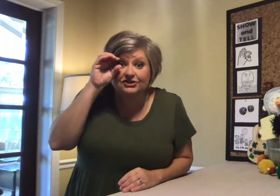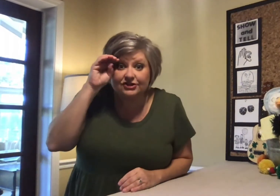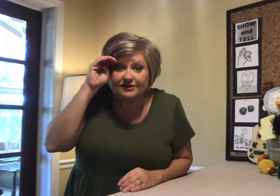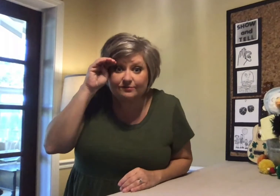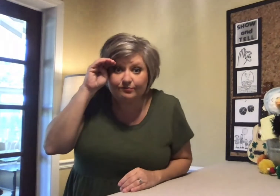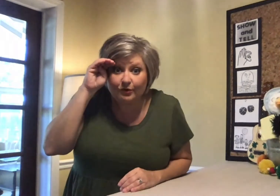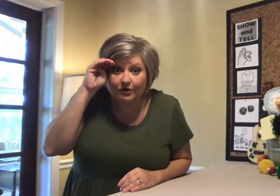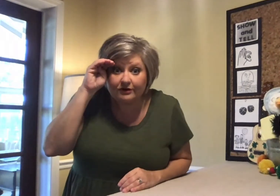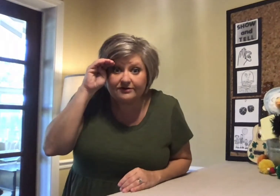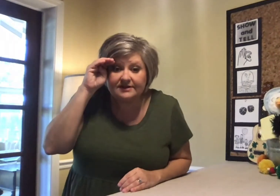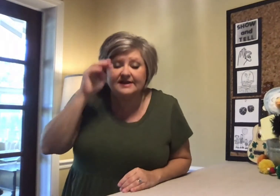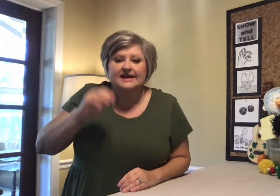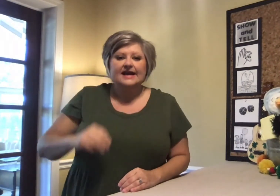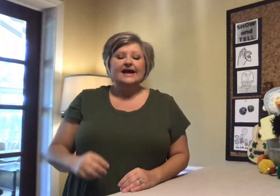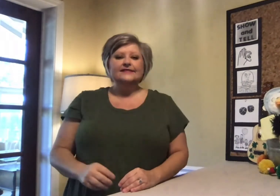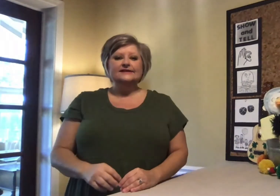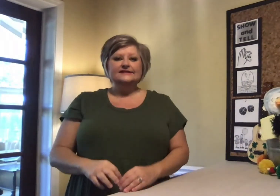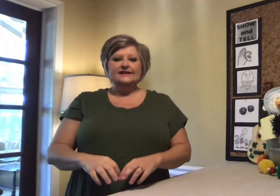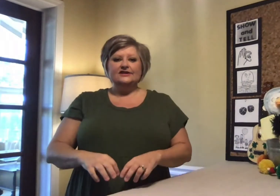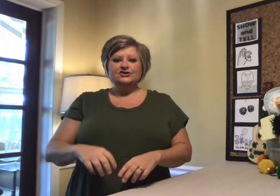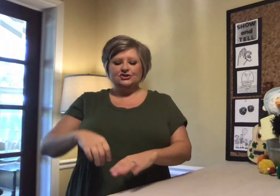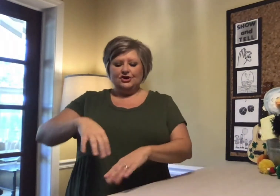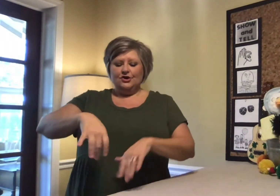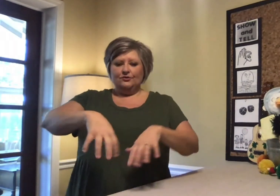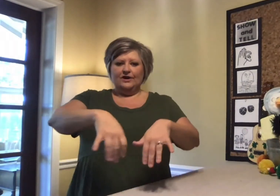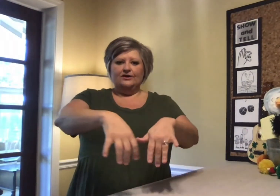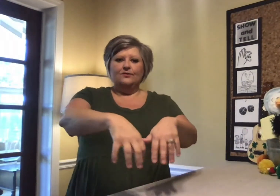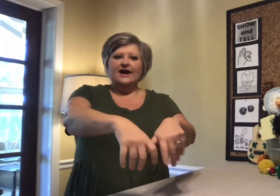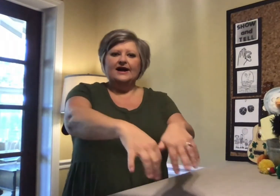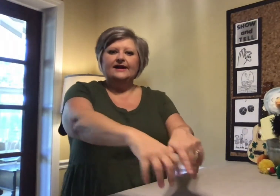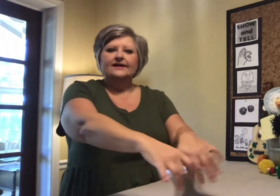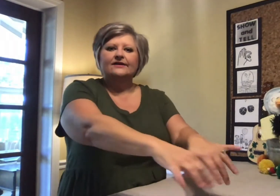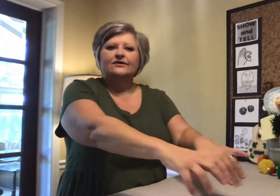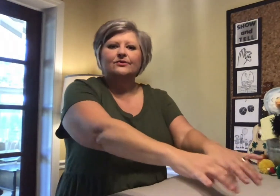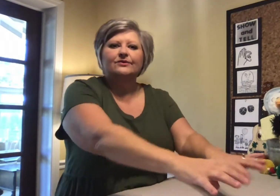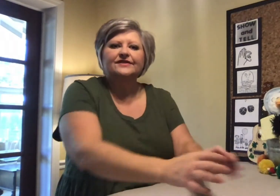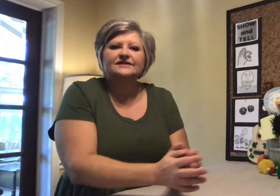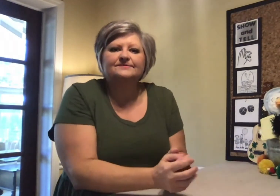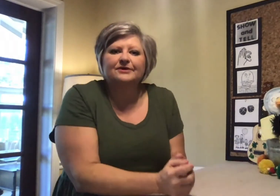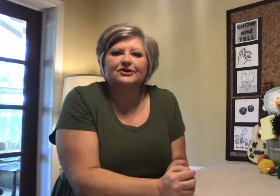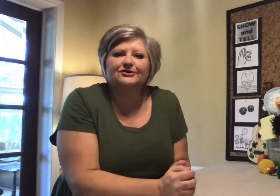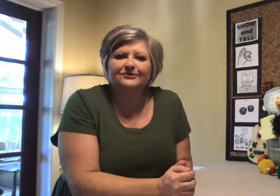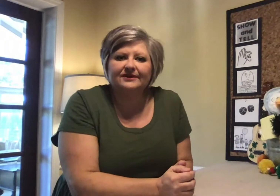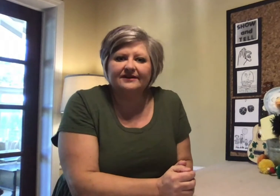a sport, and the dish ran away with the spoon.